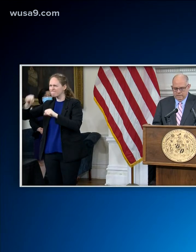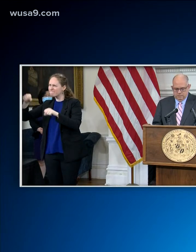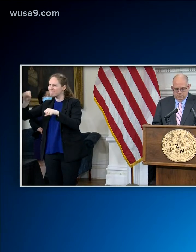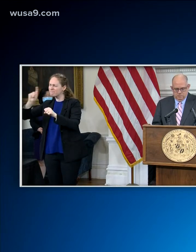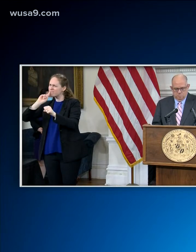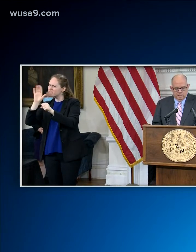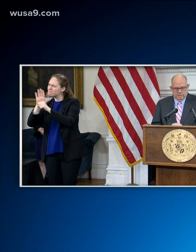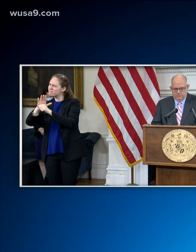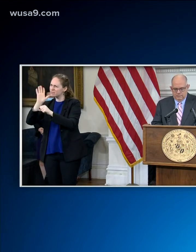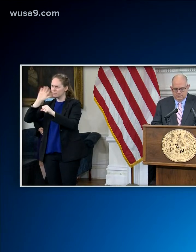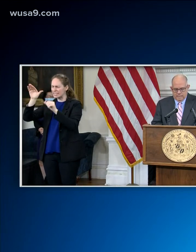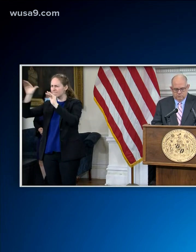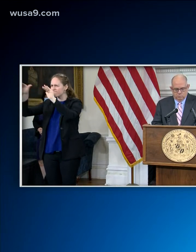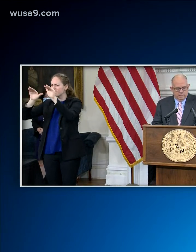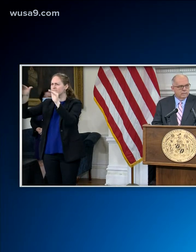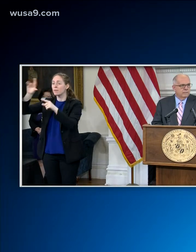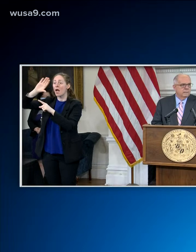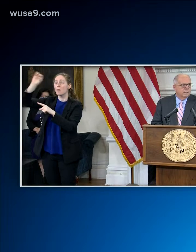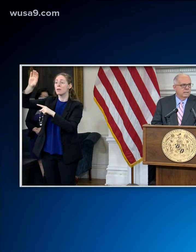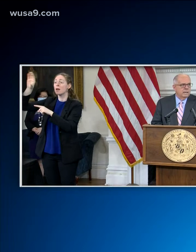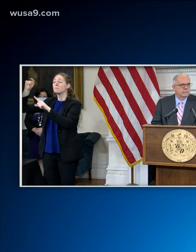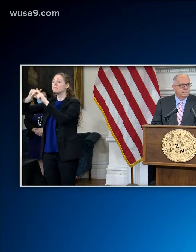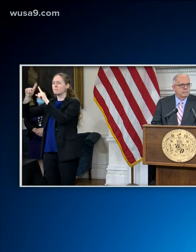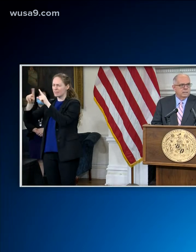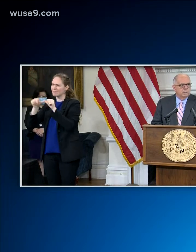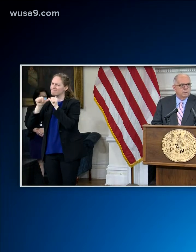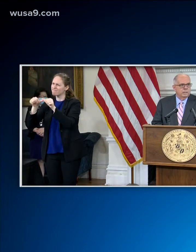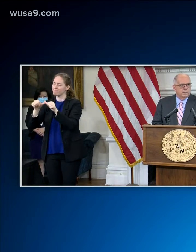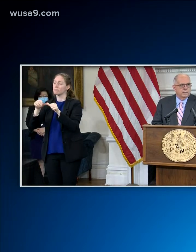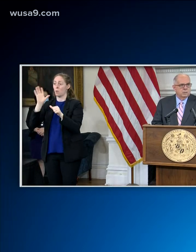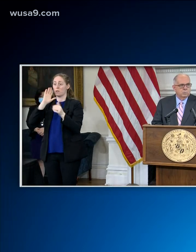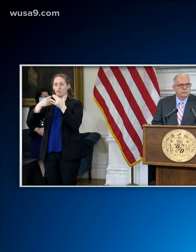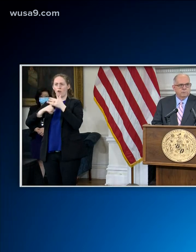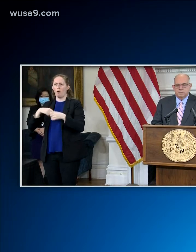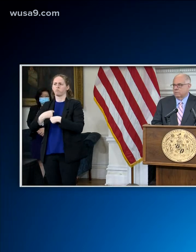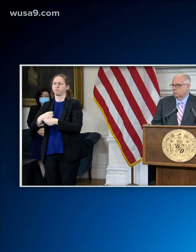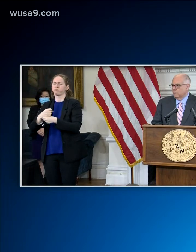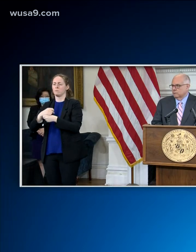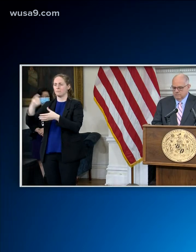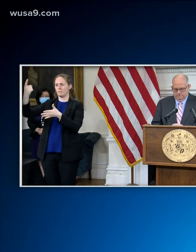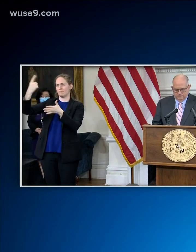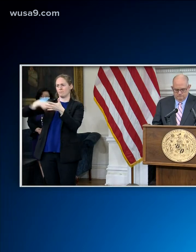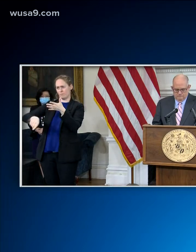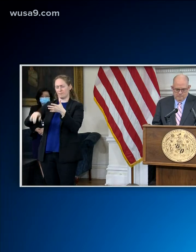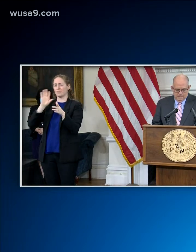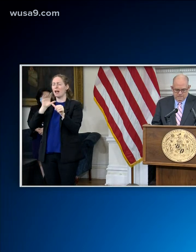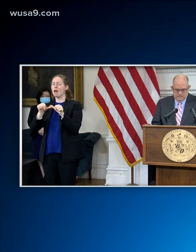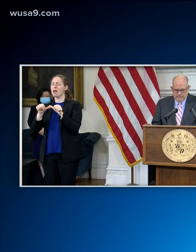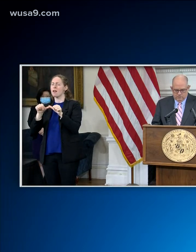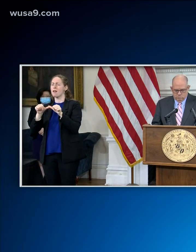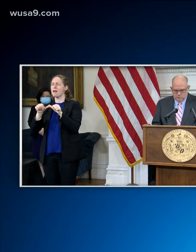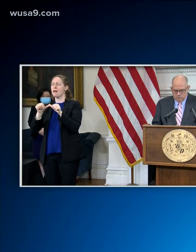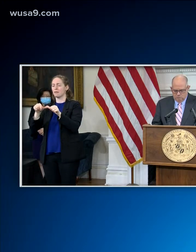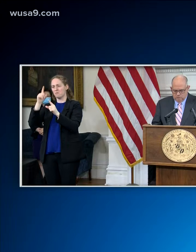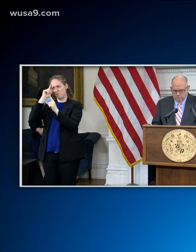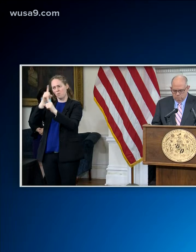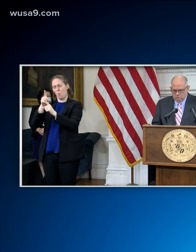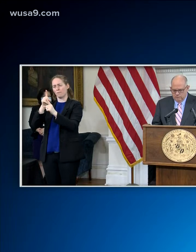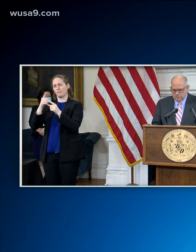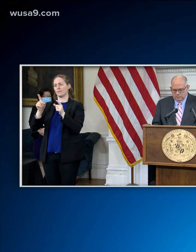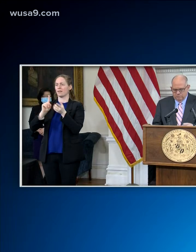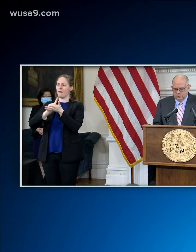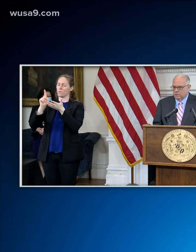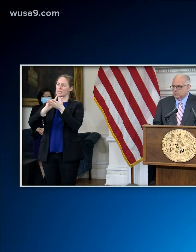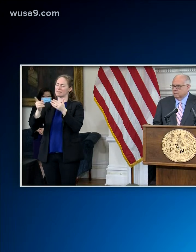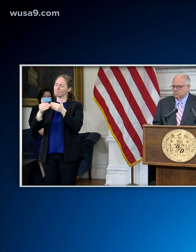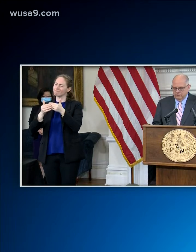in vaccine supply beginning next week and continuing each week for several months. As a result of the